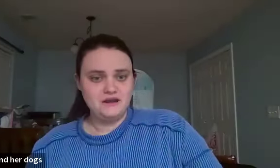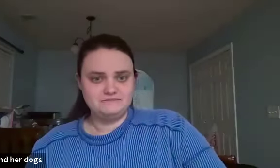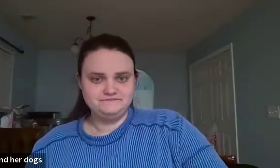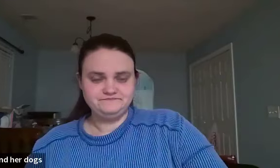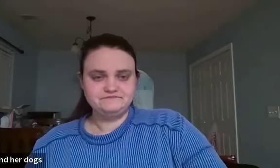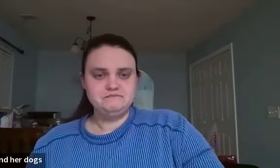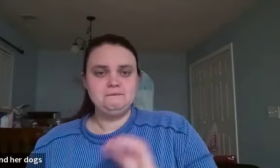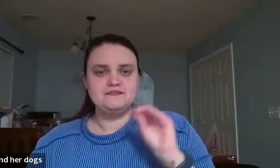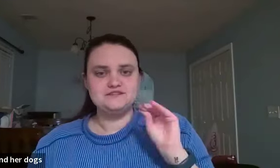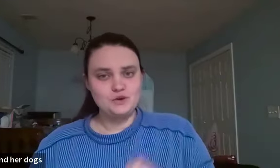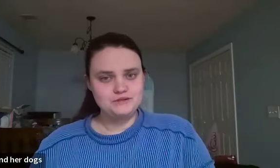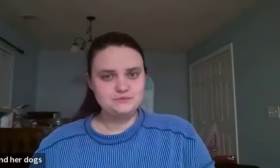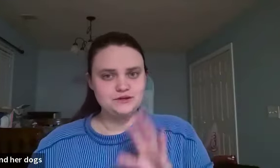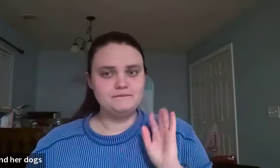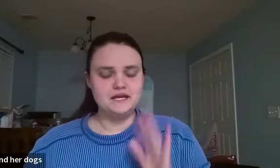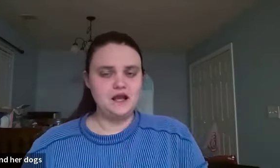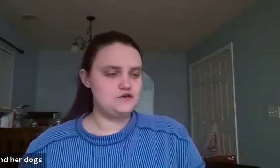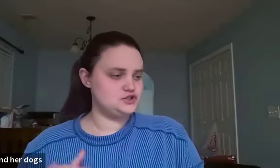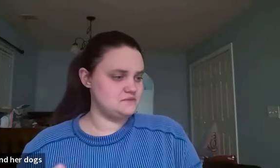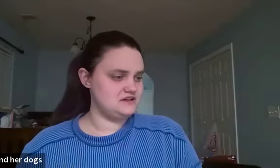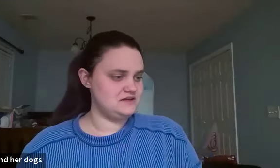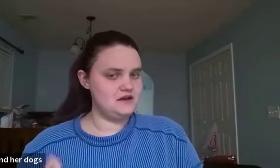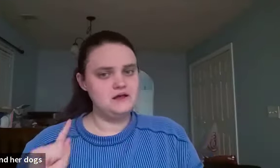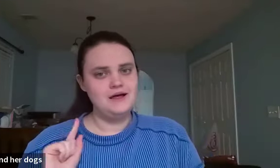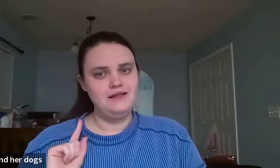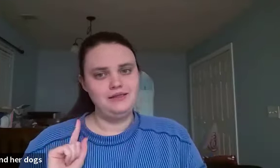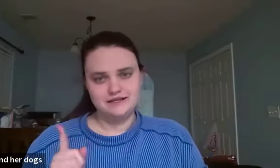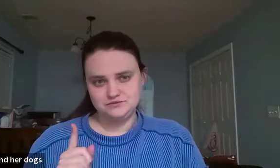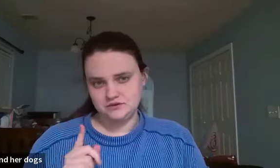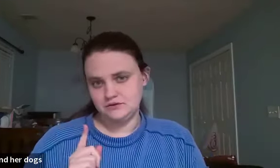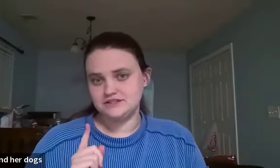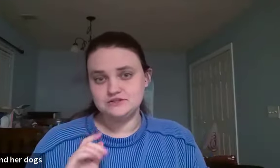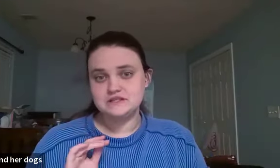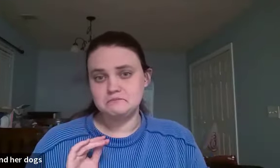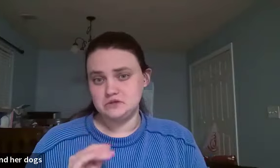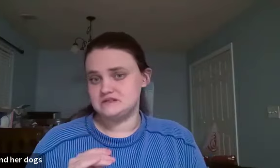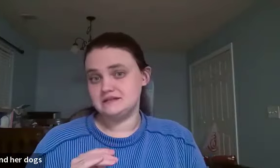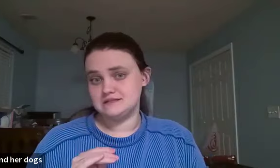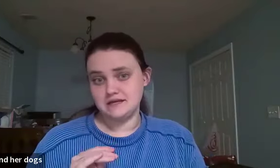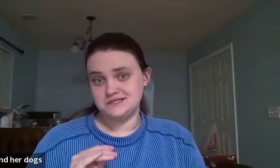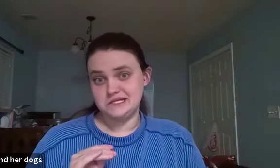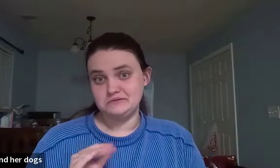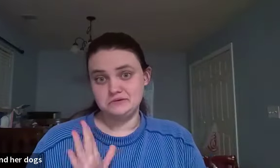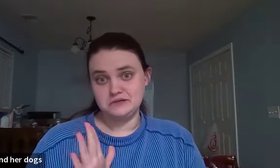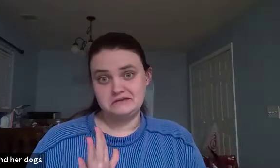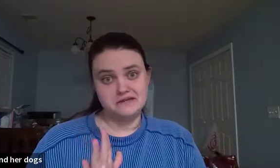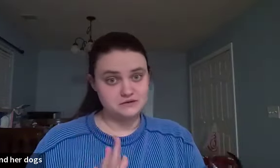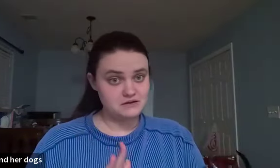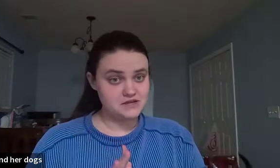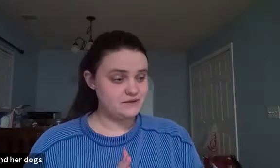Okay. Since no one's put any other jobs I can think of, let's real quick do some music signs here real quick, if that's okay with